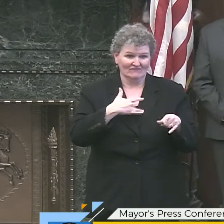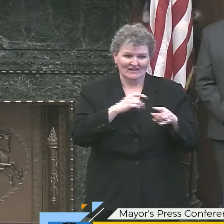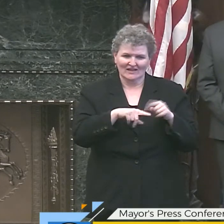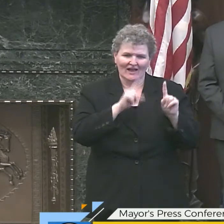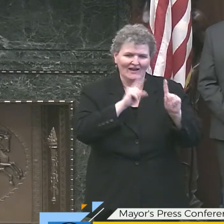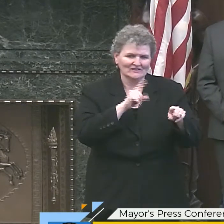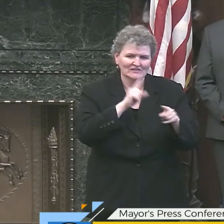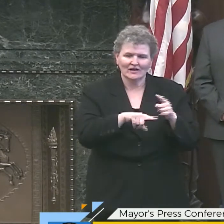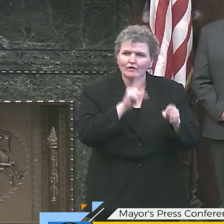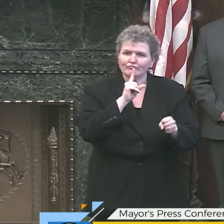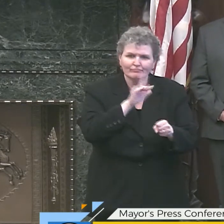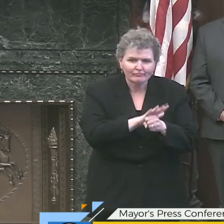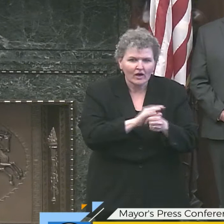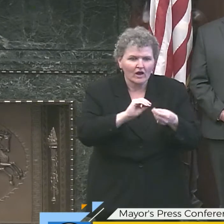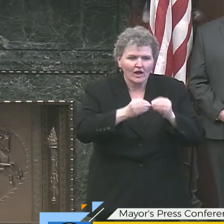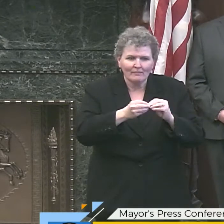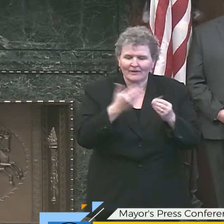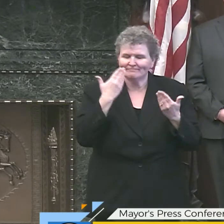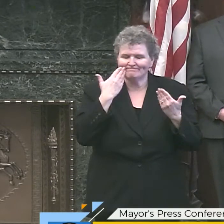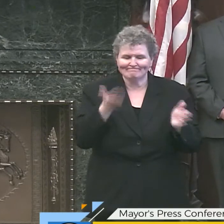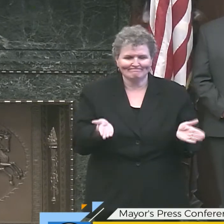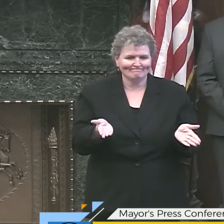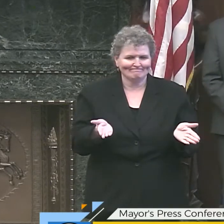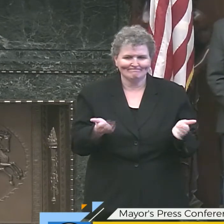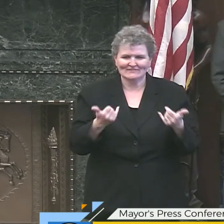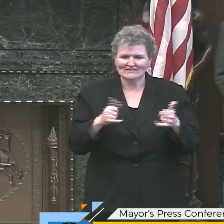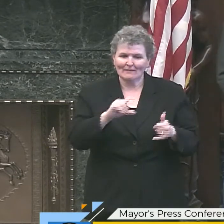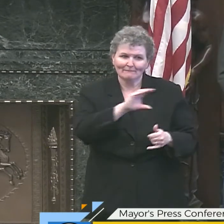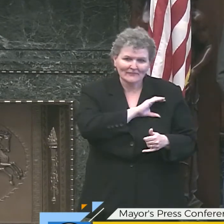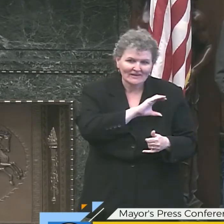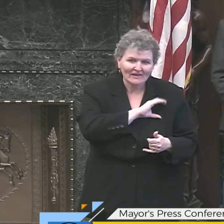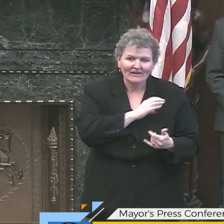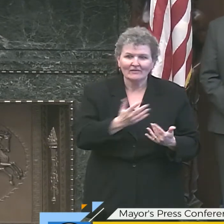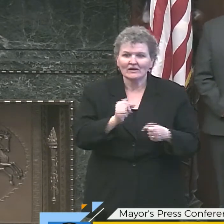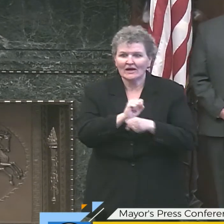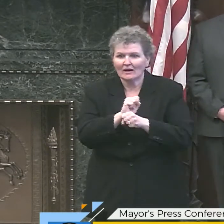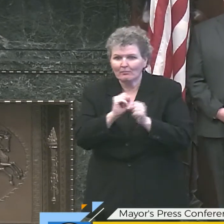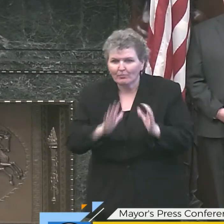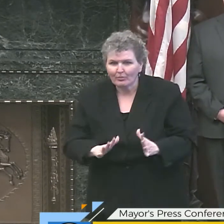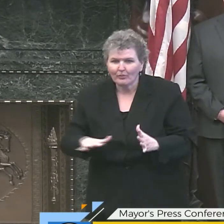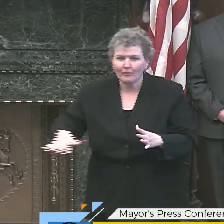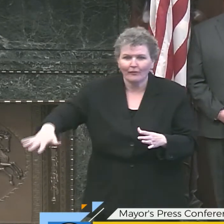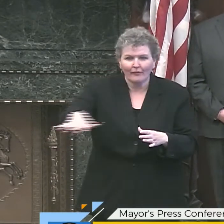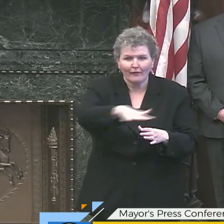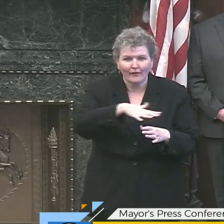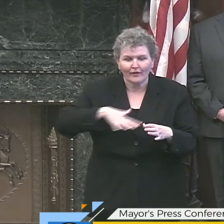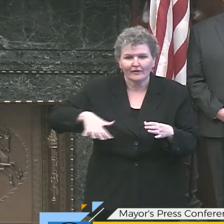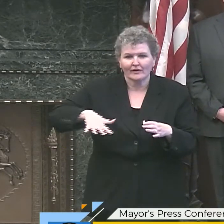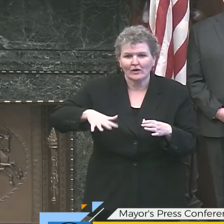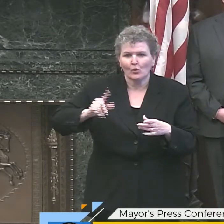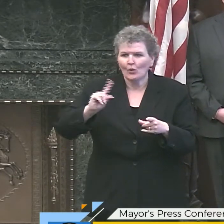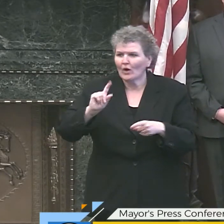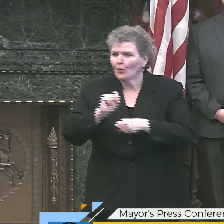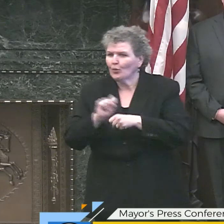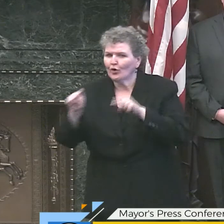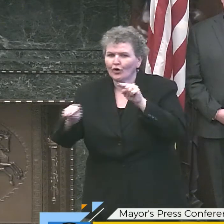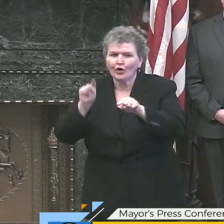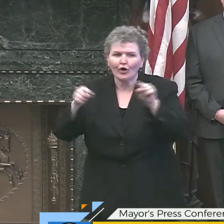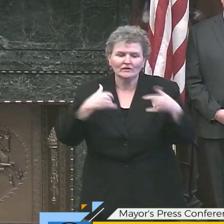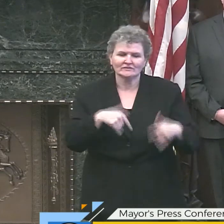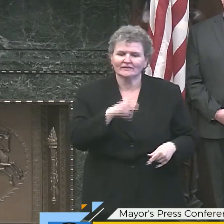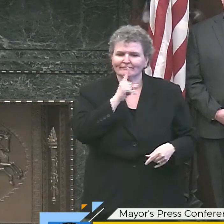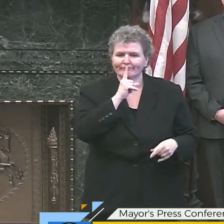cases the first responders or city employees have, what departments they are in, and what facilities they will be in. That posture has not